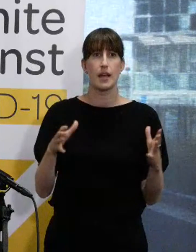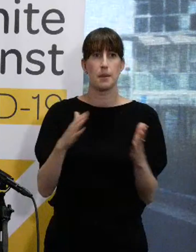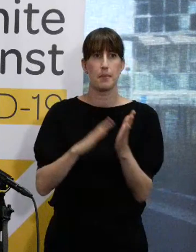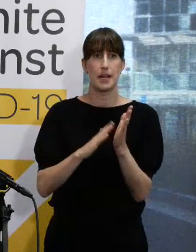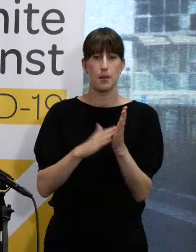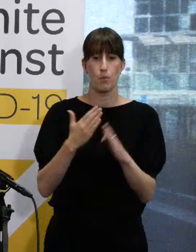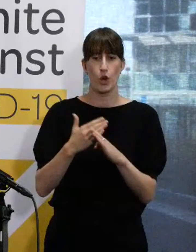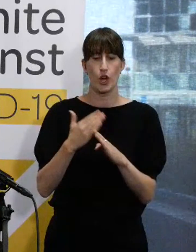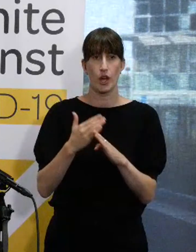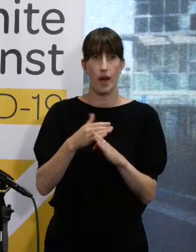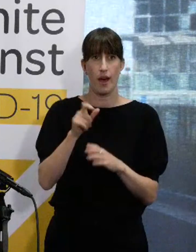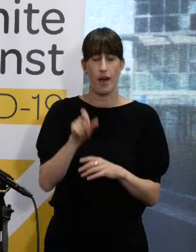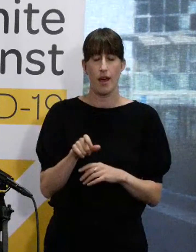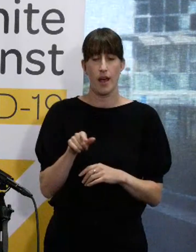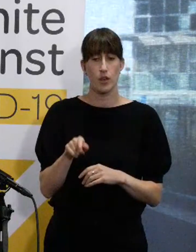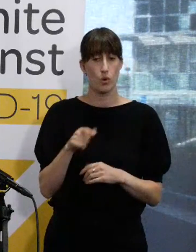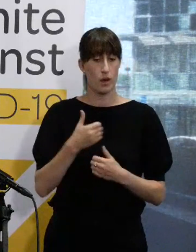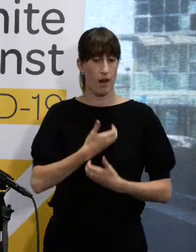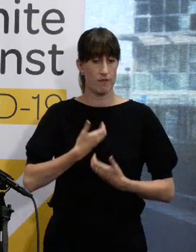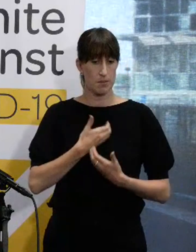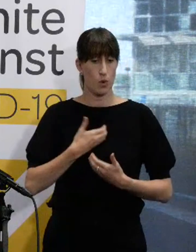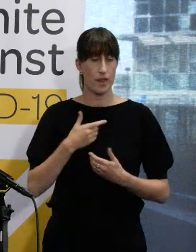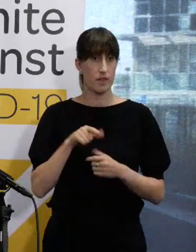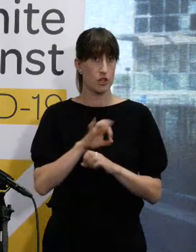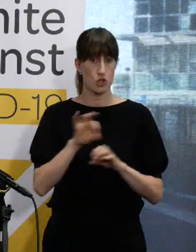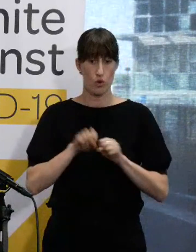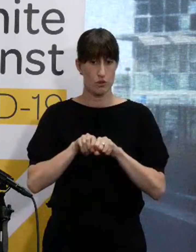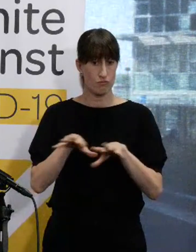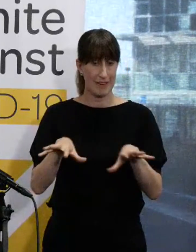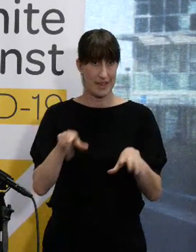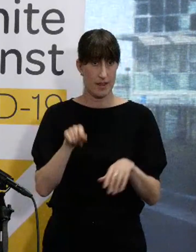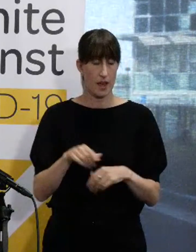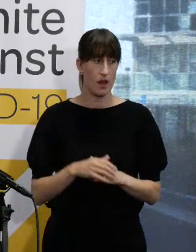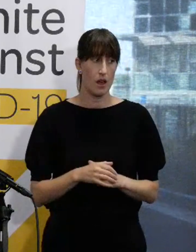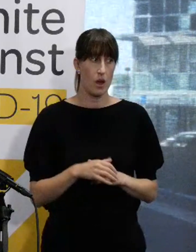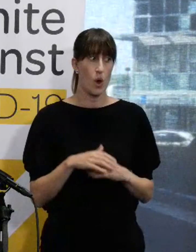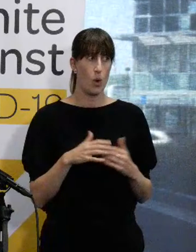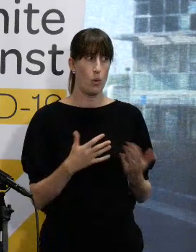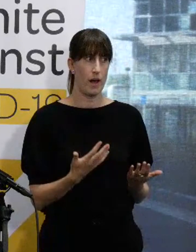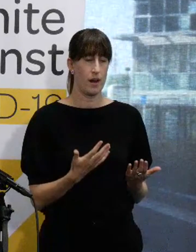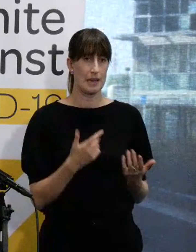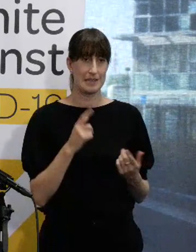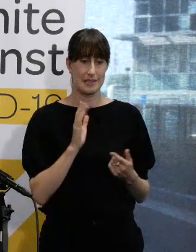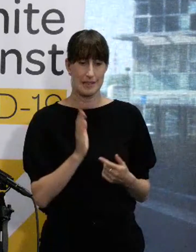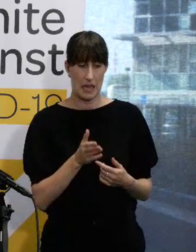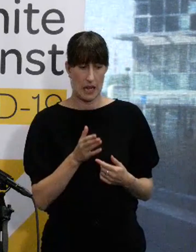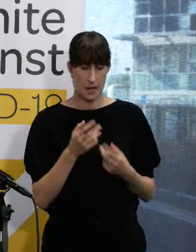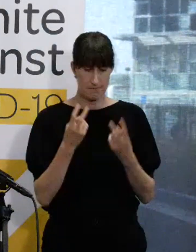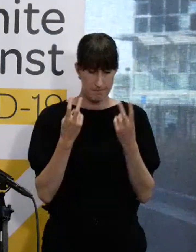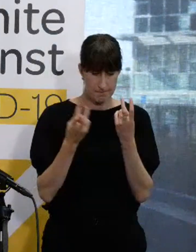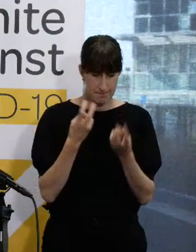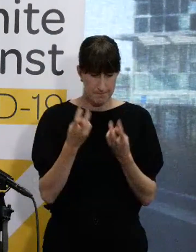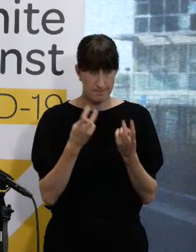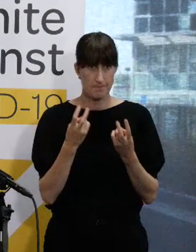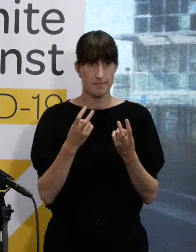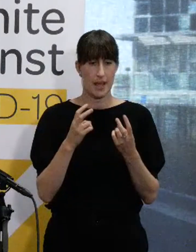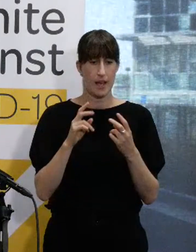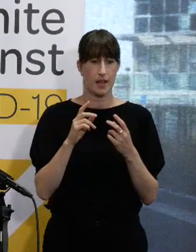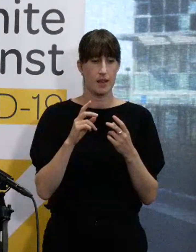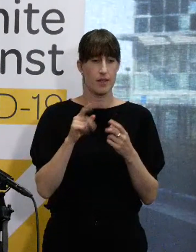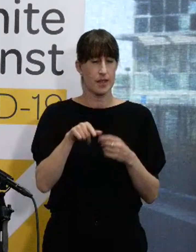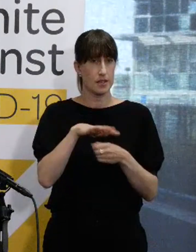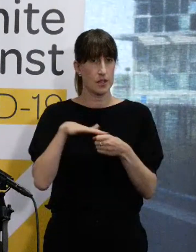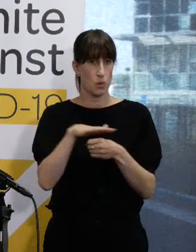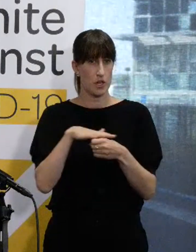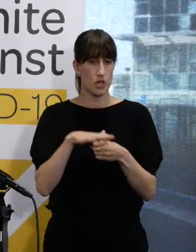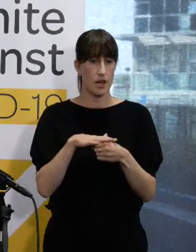you comfortable with where it's at? Well, we're still finding out what the exposures might be of people, of co-workers and